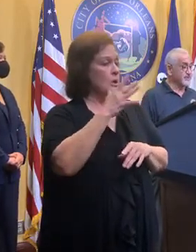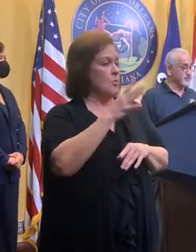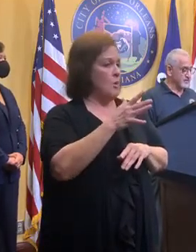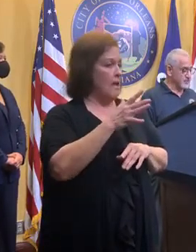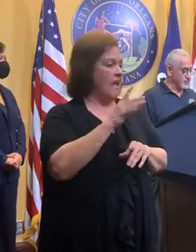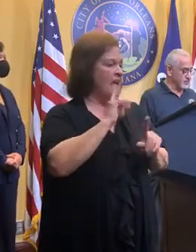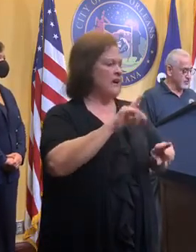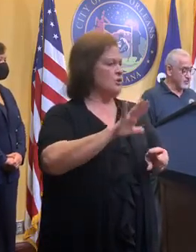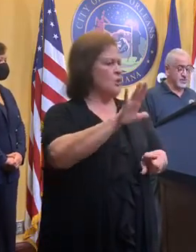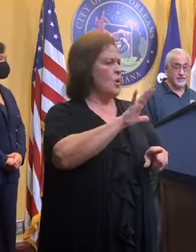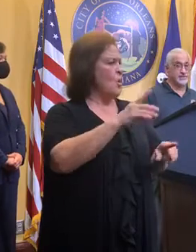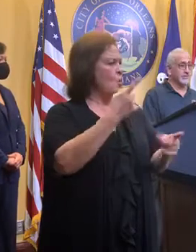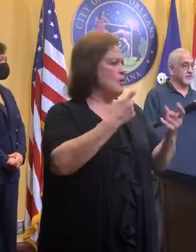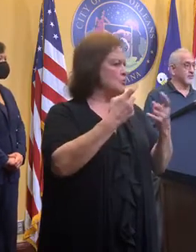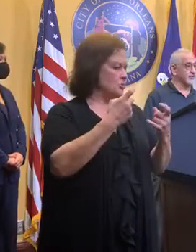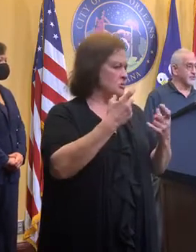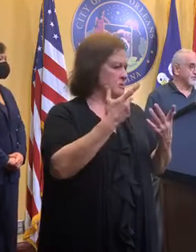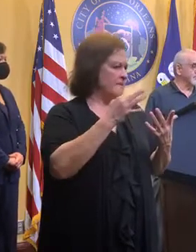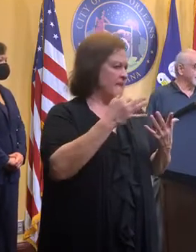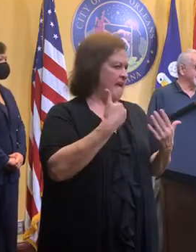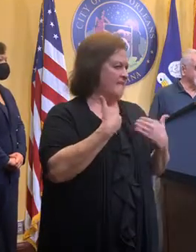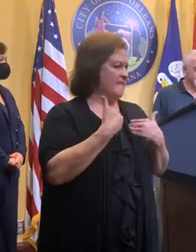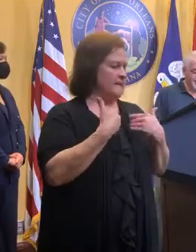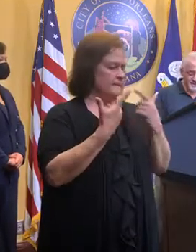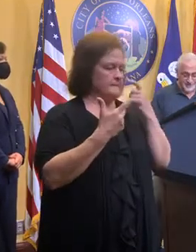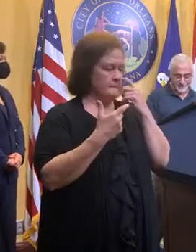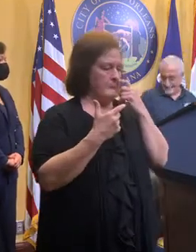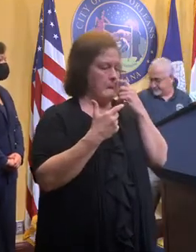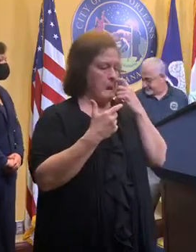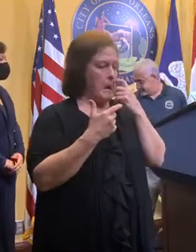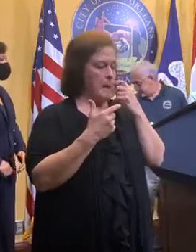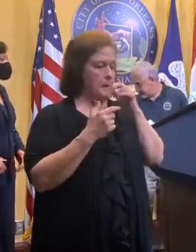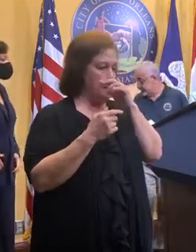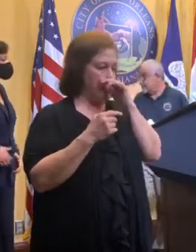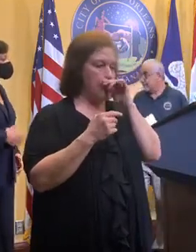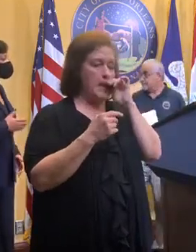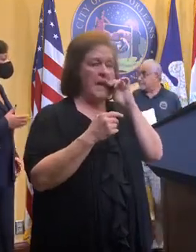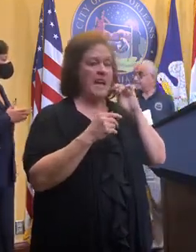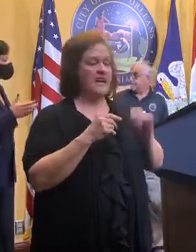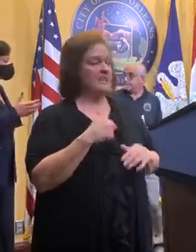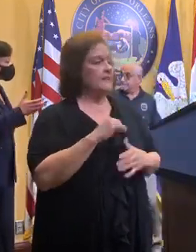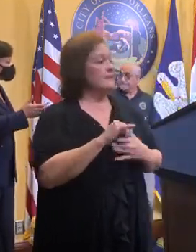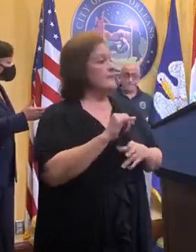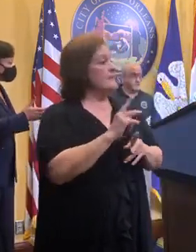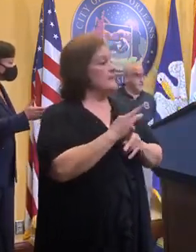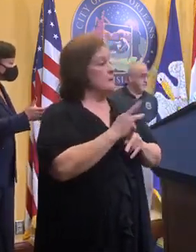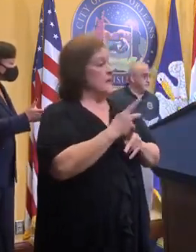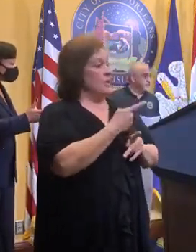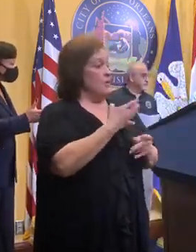questions specific to T4. So with that was my presentation. Thank you. Thank you so much. Mr. Superintendent, anything you wanna add at this